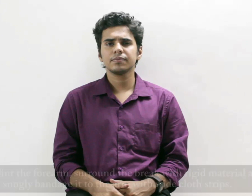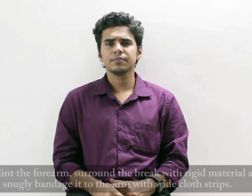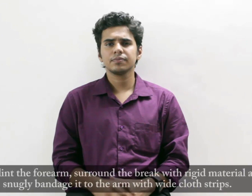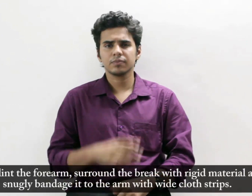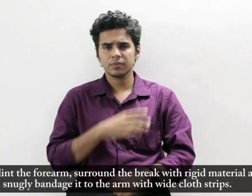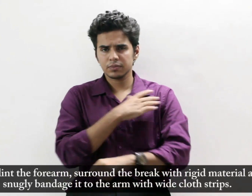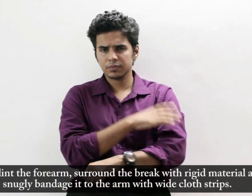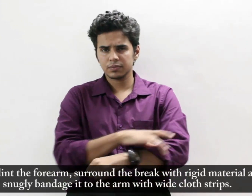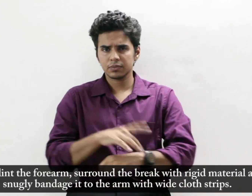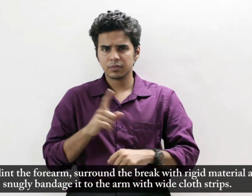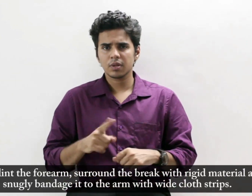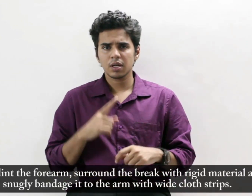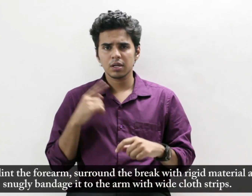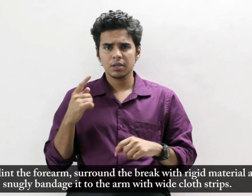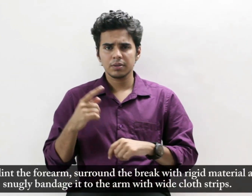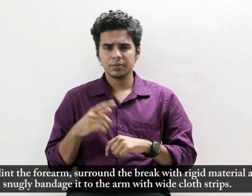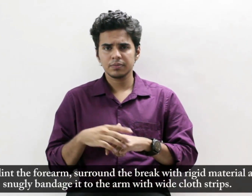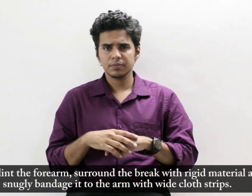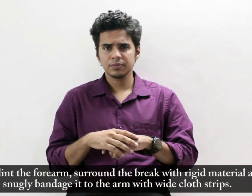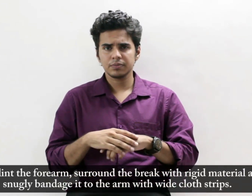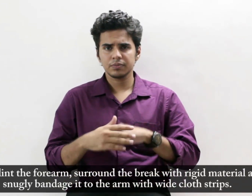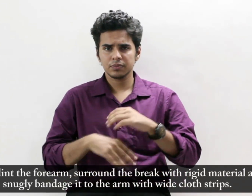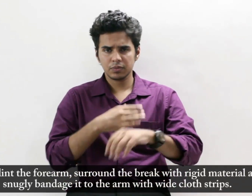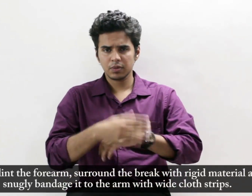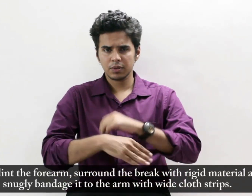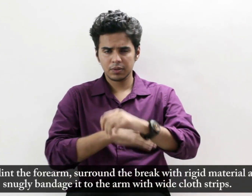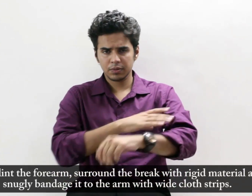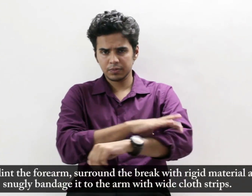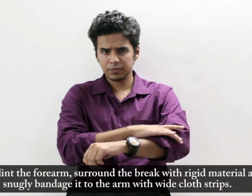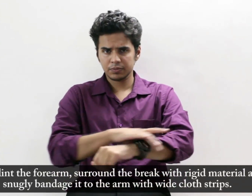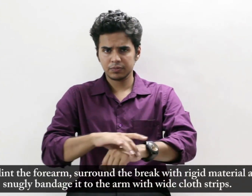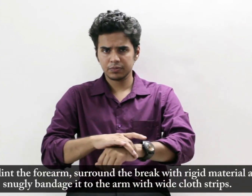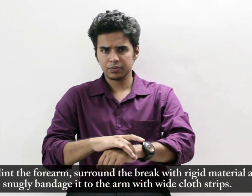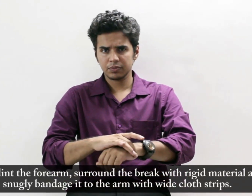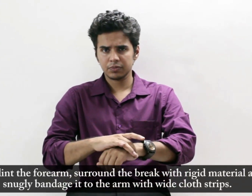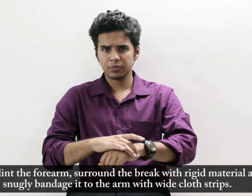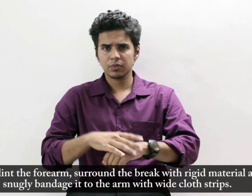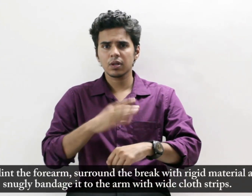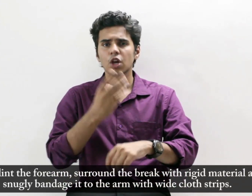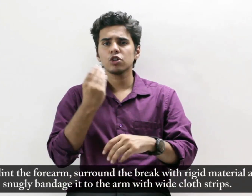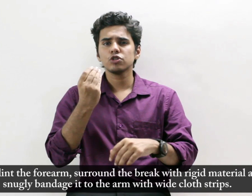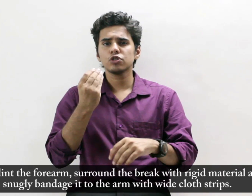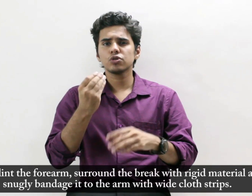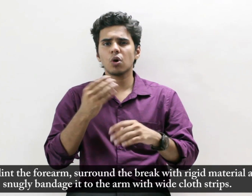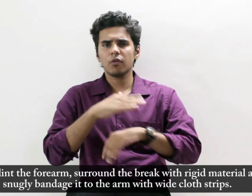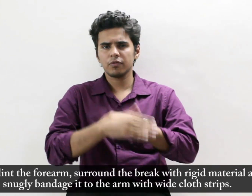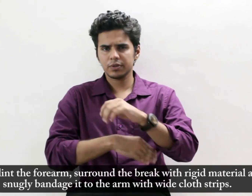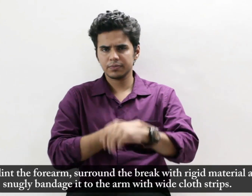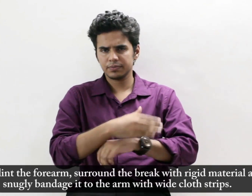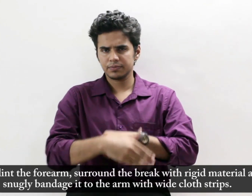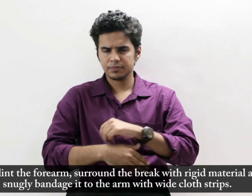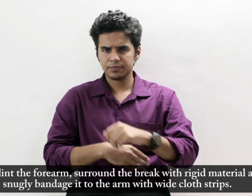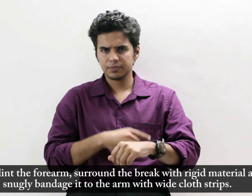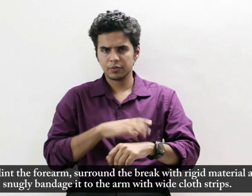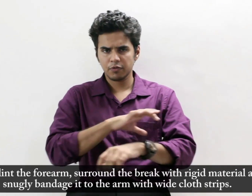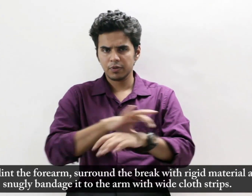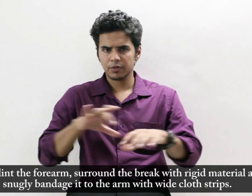To splint the forearm, surround the break with rigid material and snugly bandage it to the arm with white